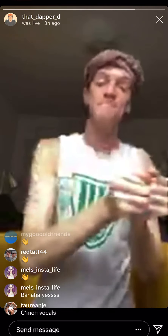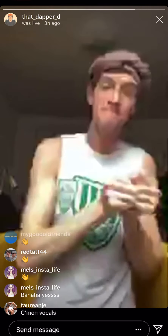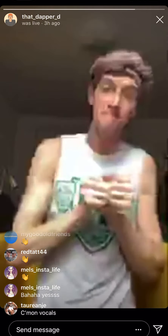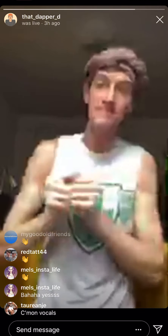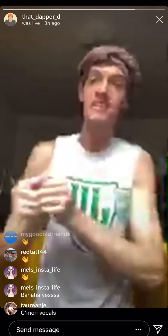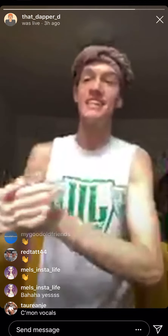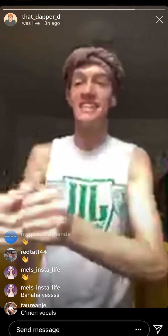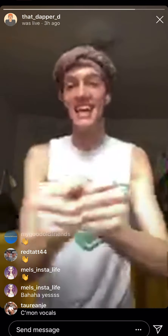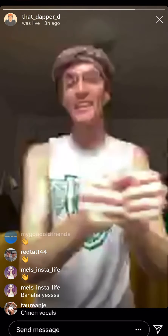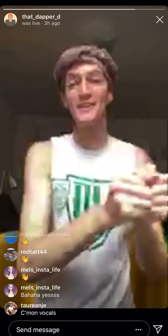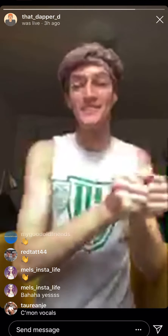together